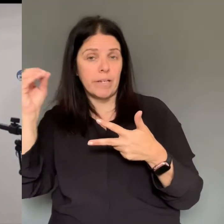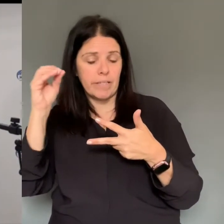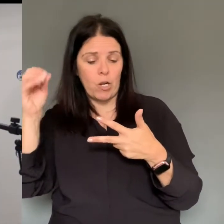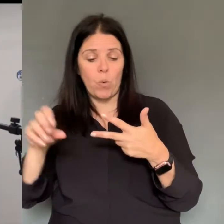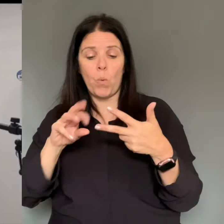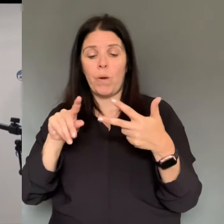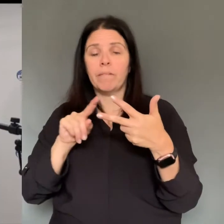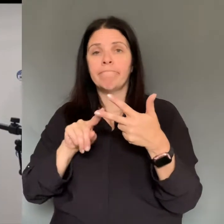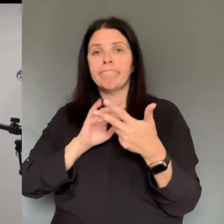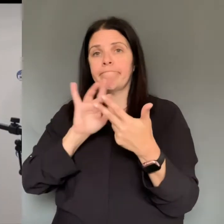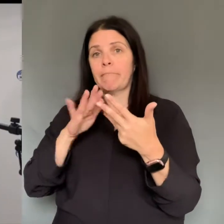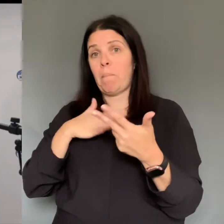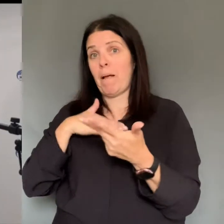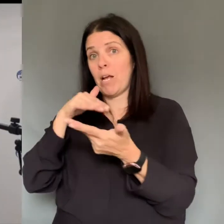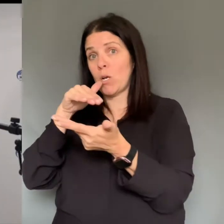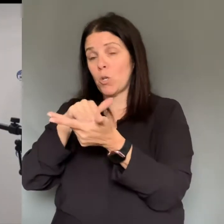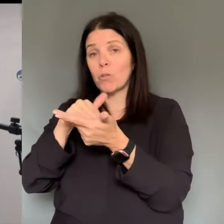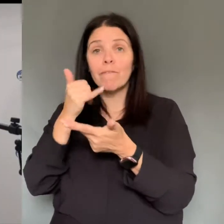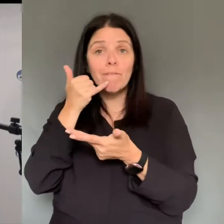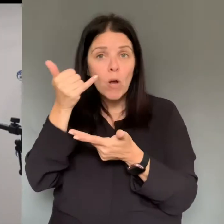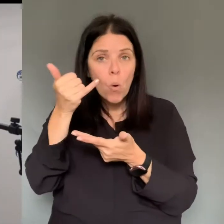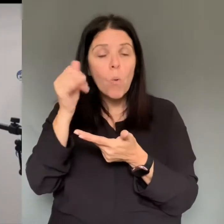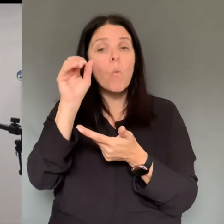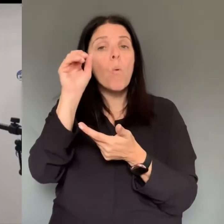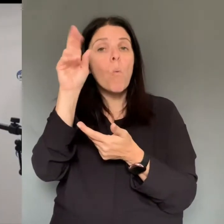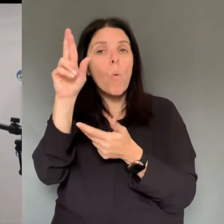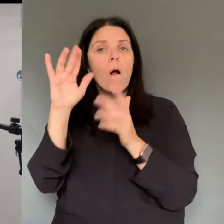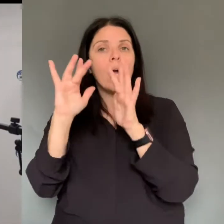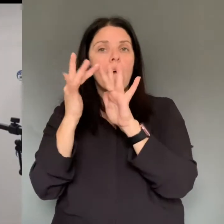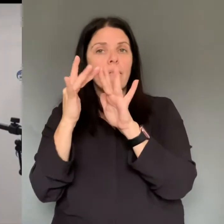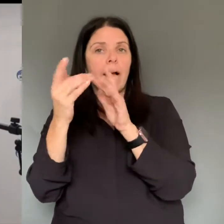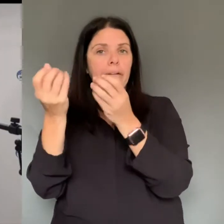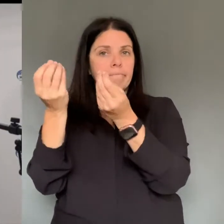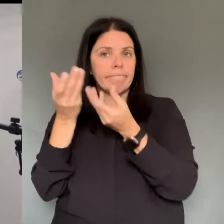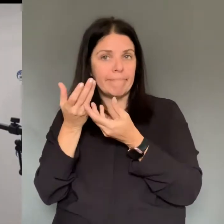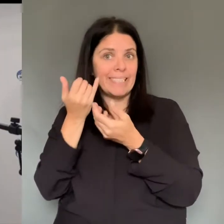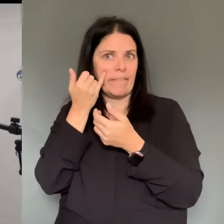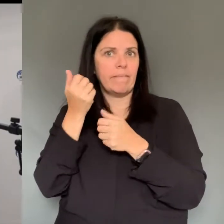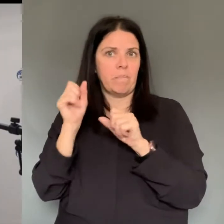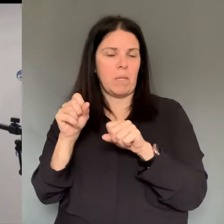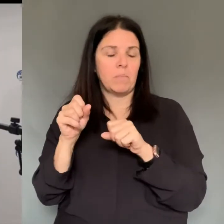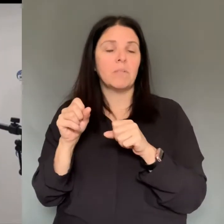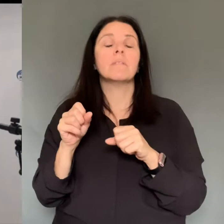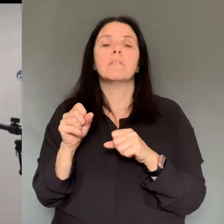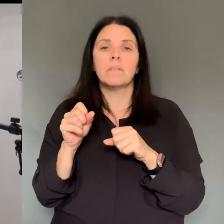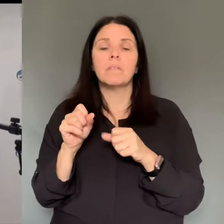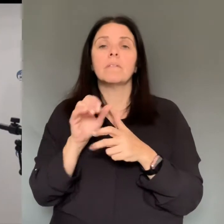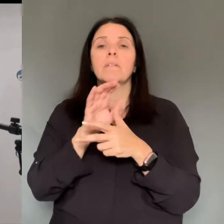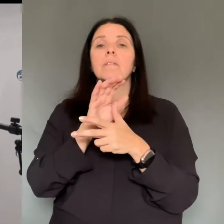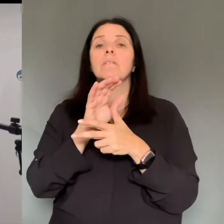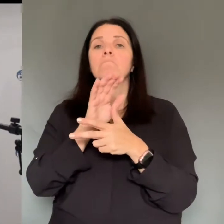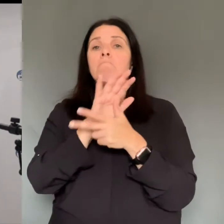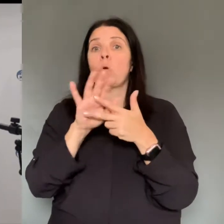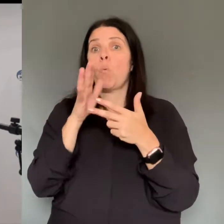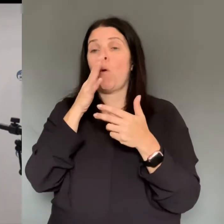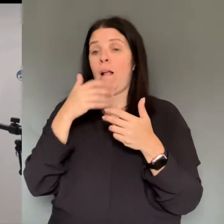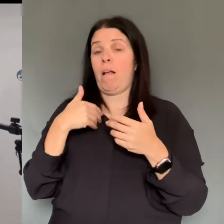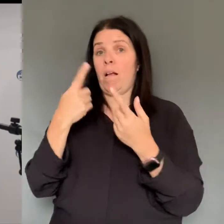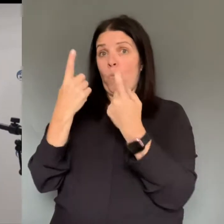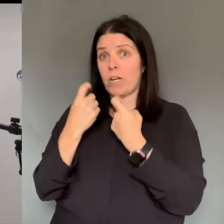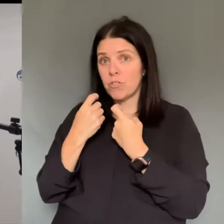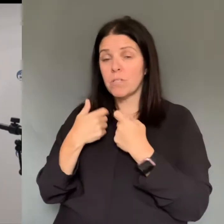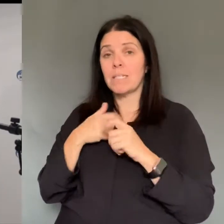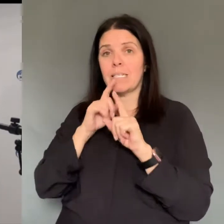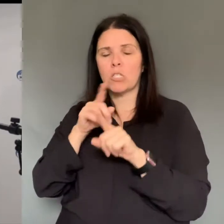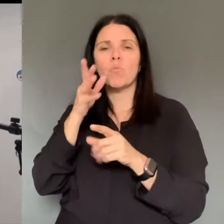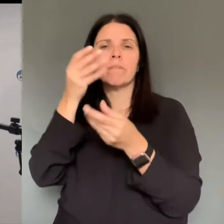virtual assessment if that is available. They will guide you for next steps, including contacting public health or attending an assessment center. I